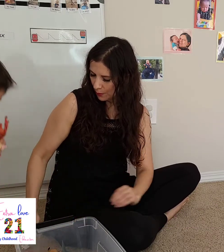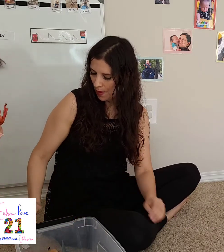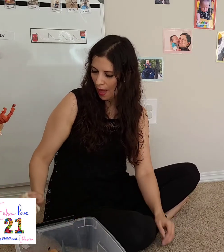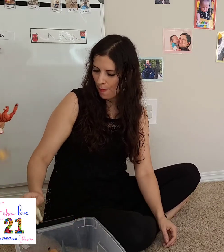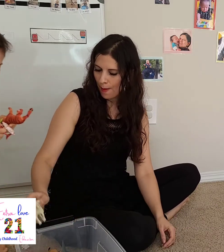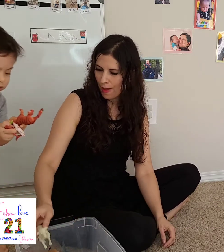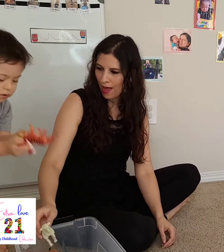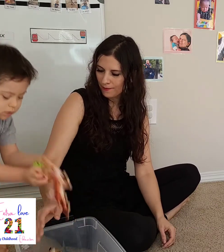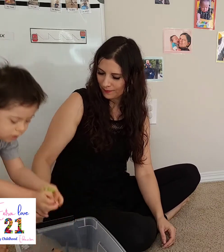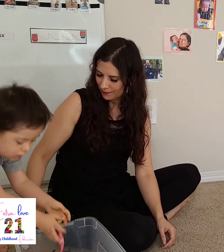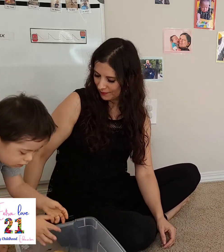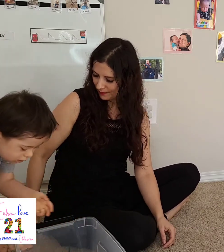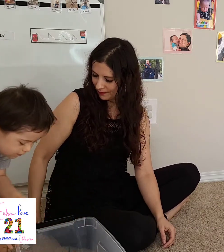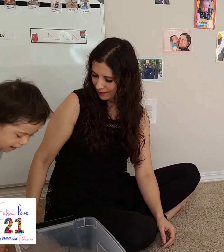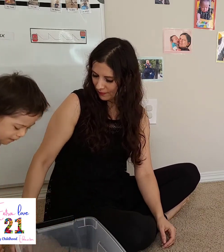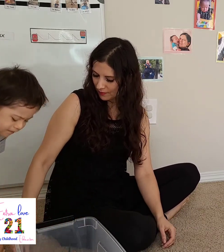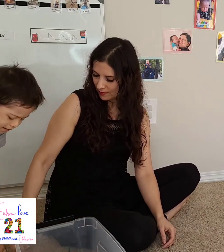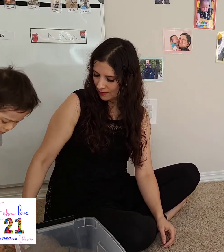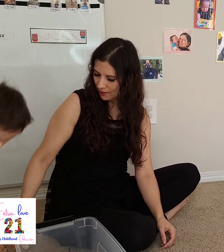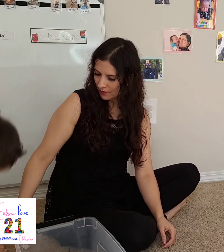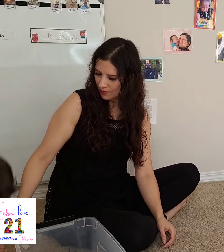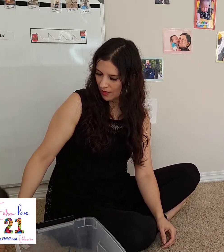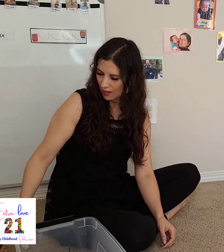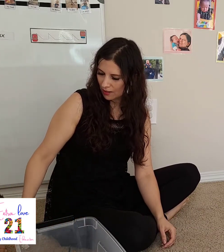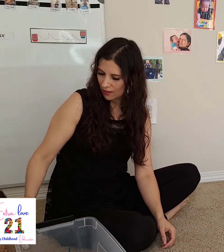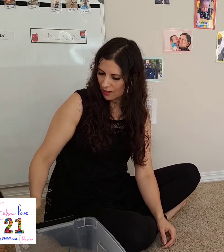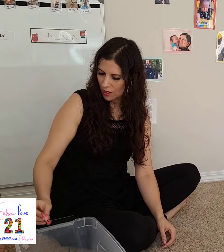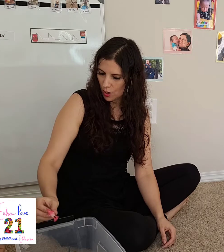Ba-da-ba-ba. Ba-ba-ba-ba. Ka-ka-ka-ka-ka-ka-ka.